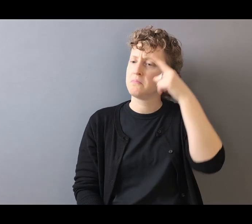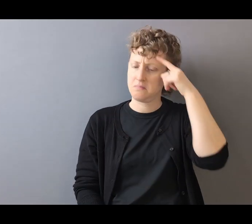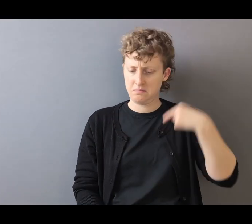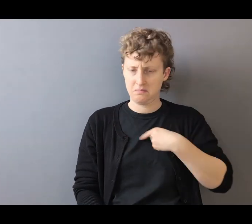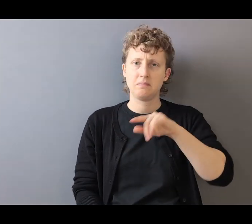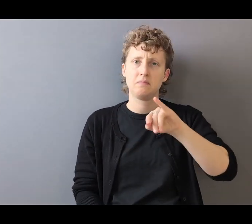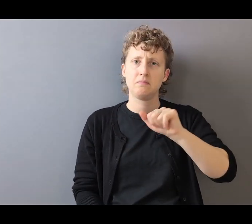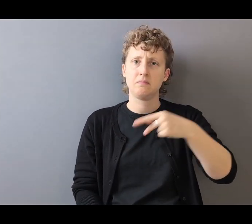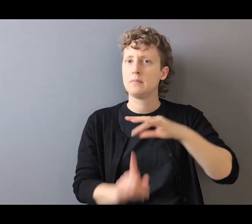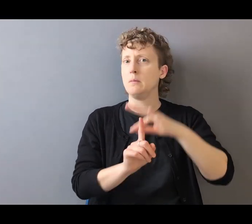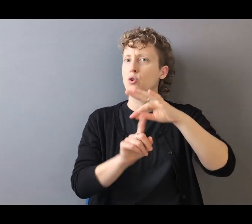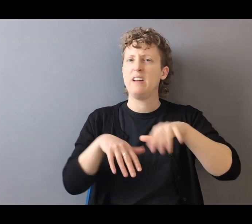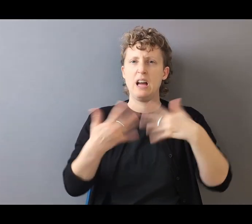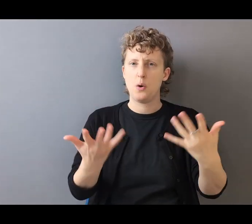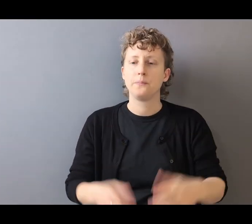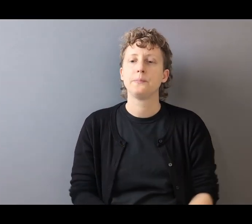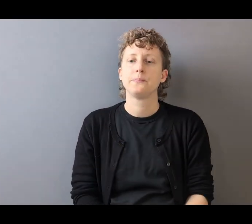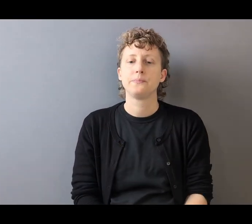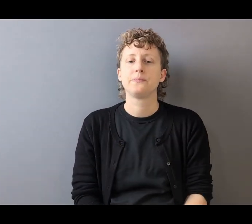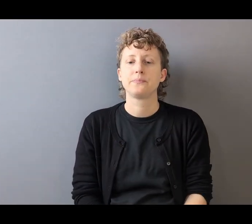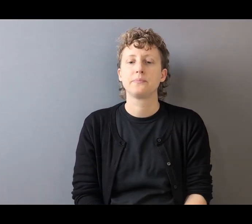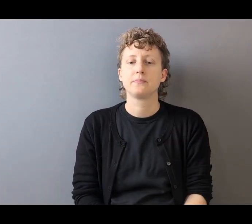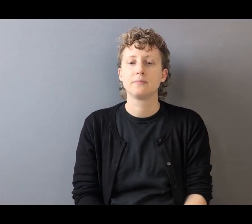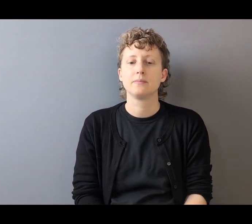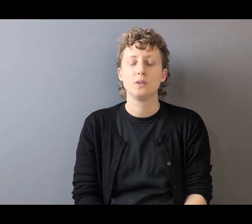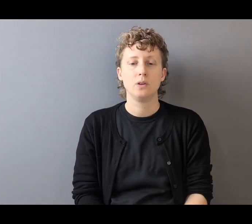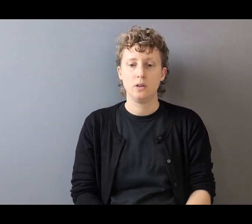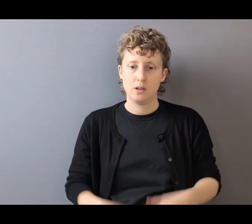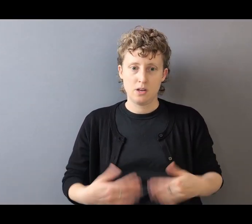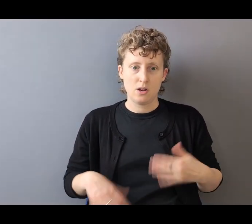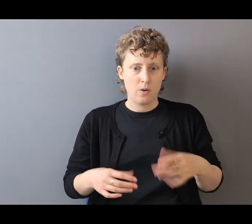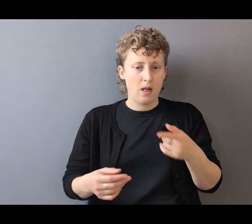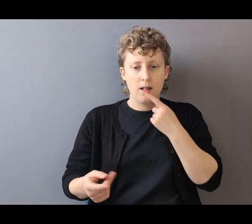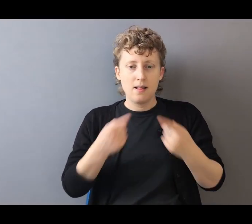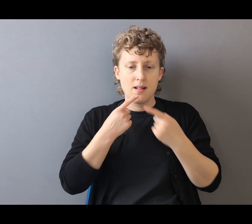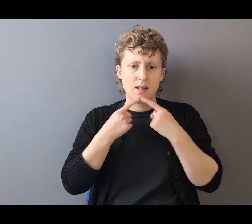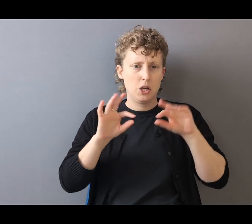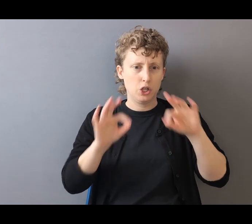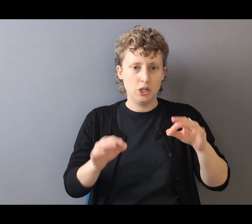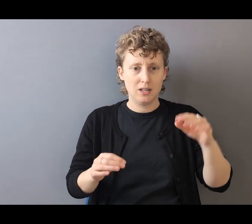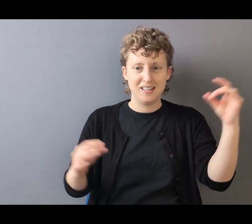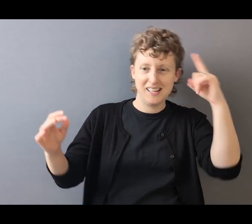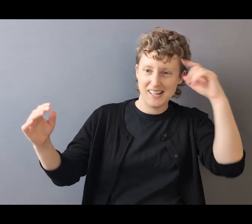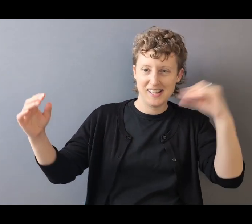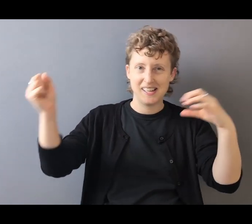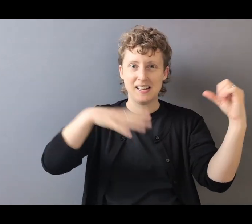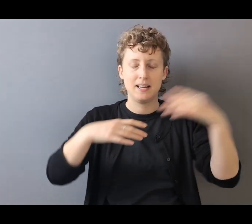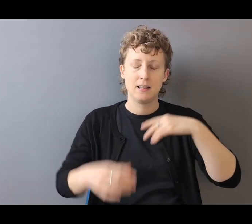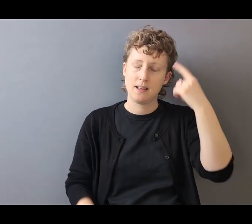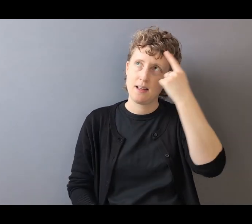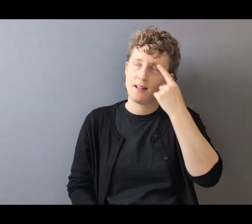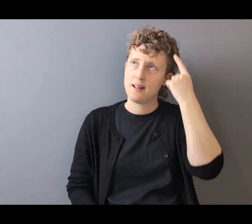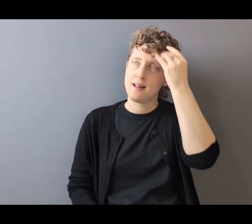improve? So it's difficult for me to add after this really concrete and down to earth, I would say, proposals. I was kind